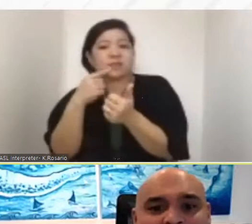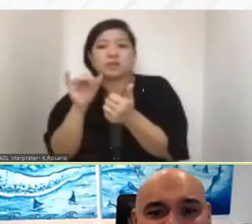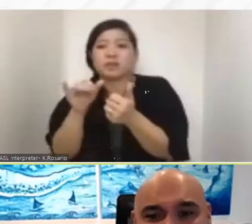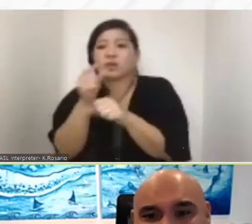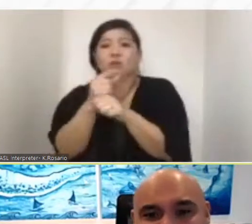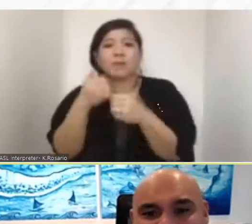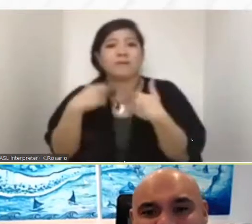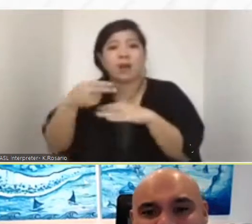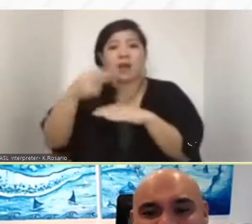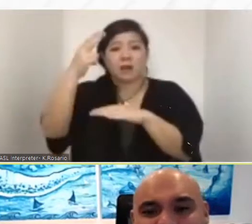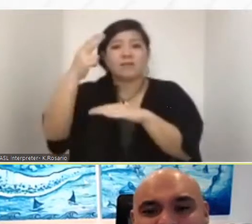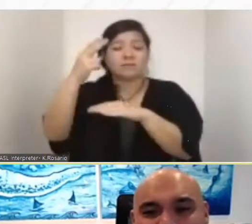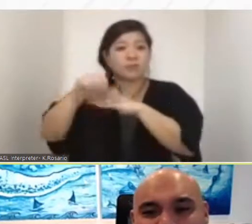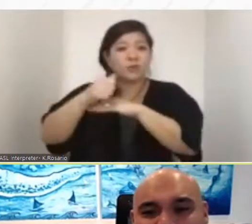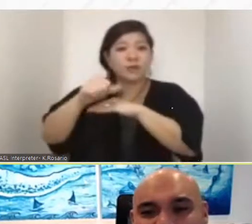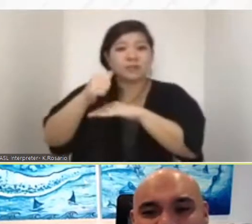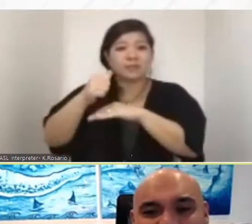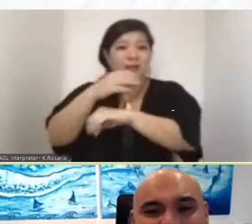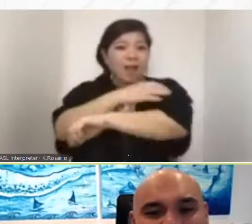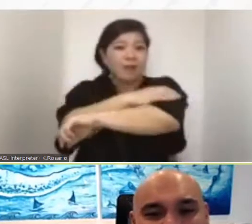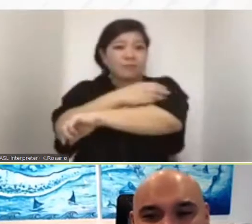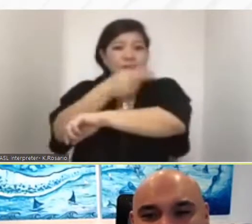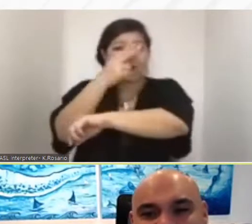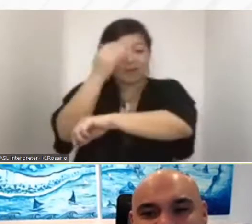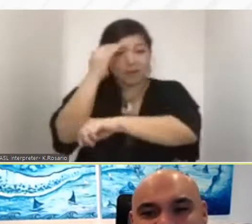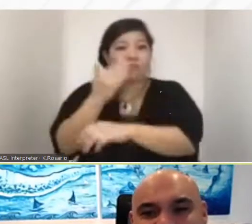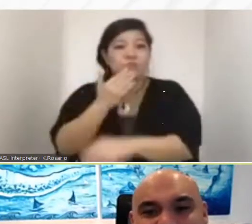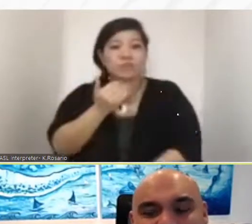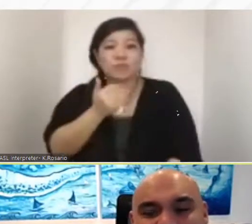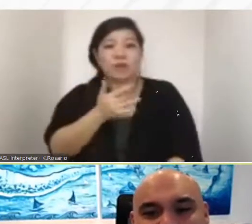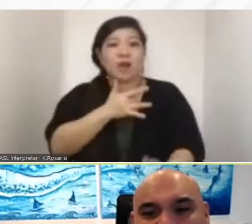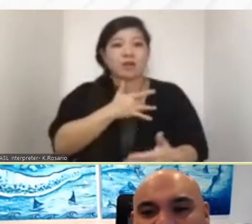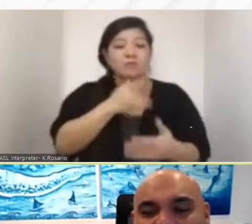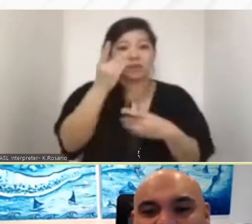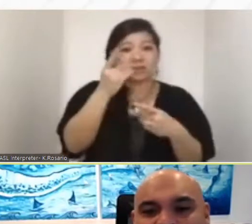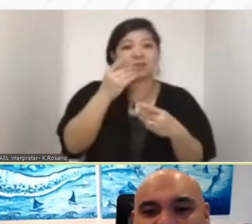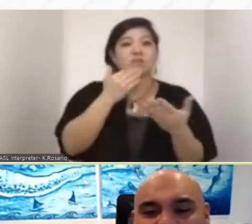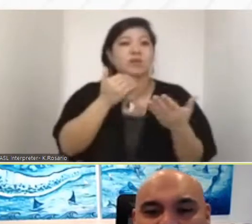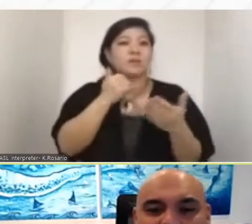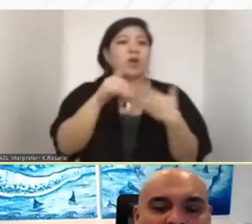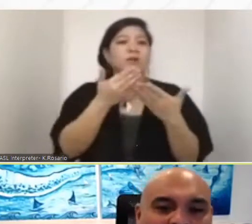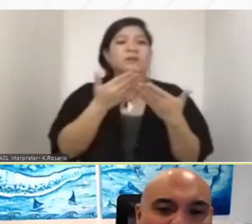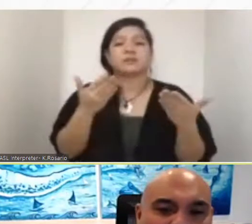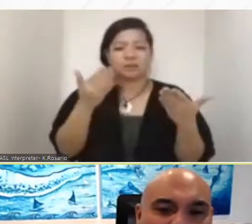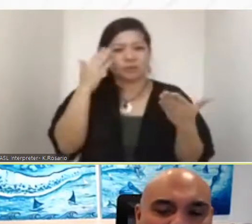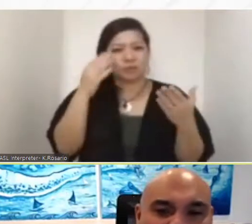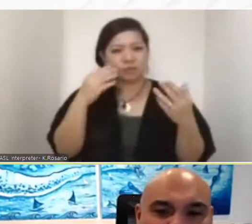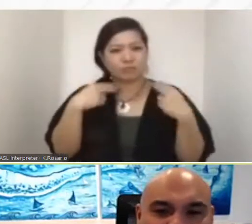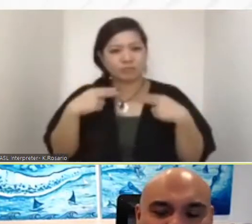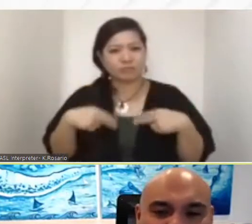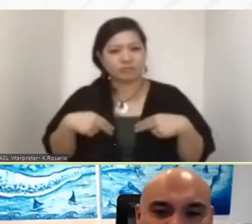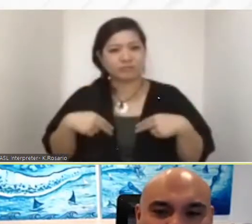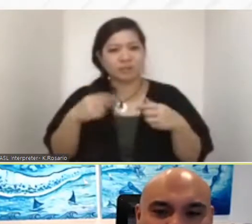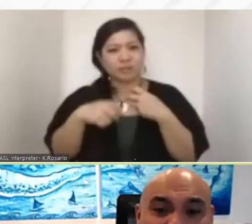high prevalence of high blood pressure. We have heart disease and diabetes, all of the things that in the public health context we